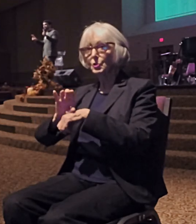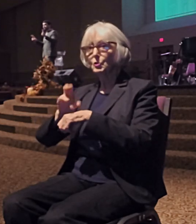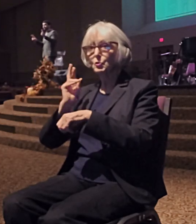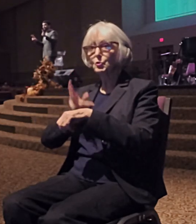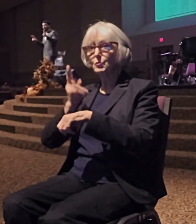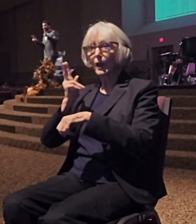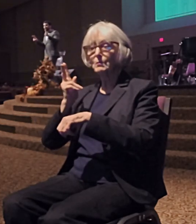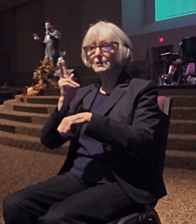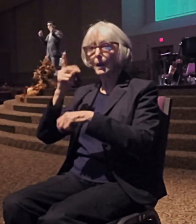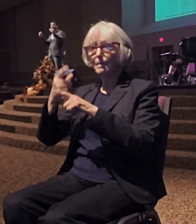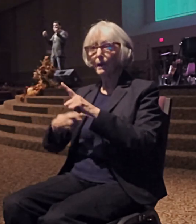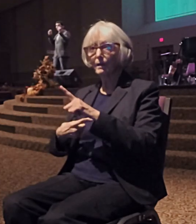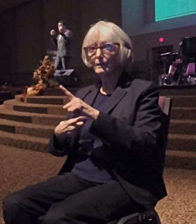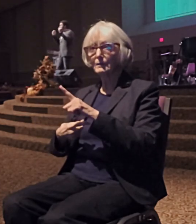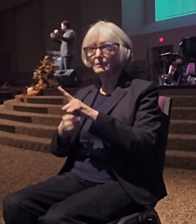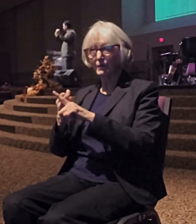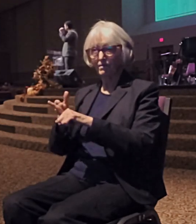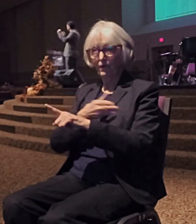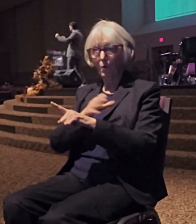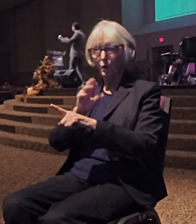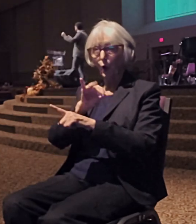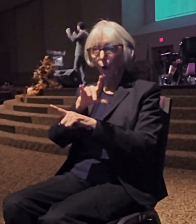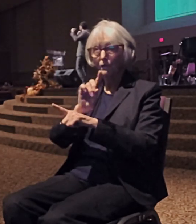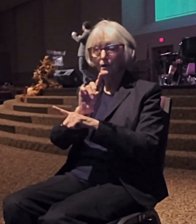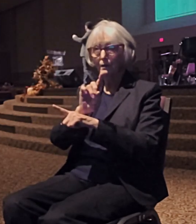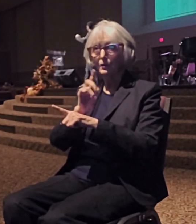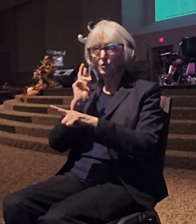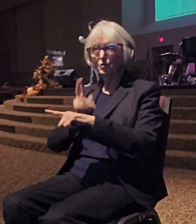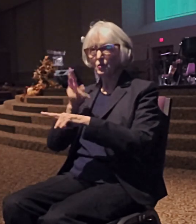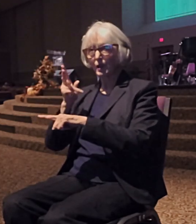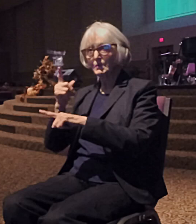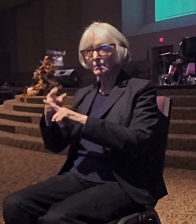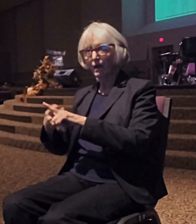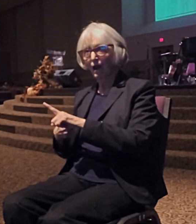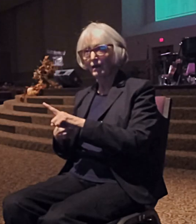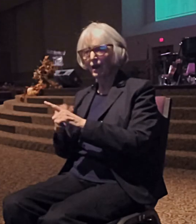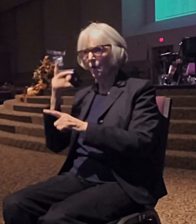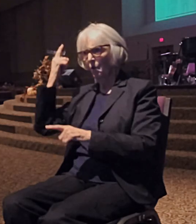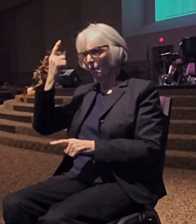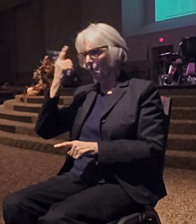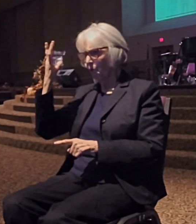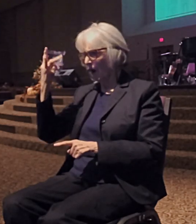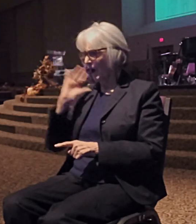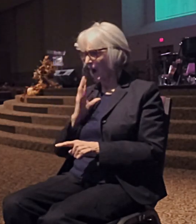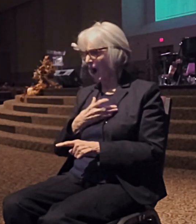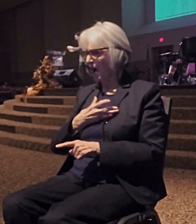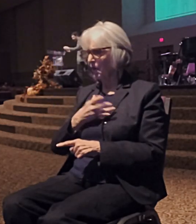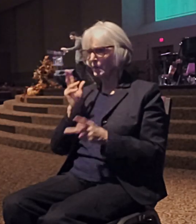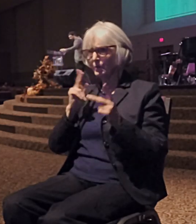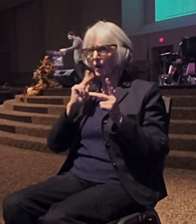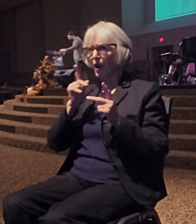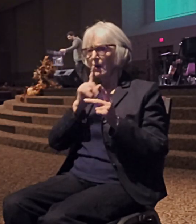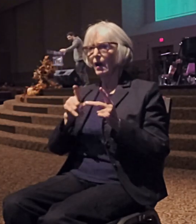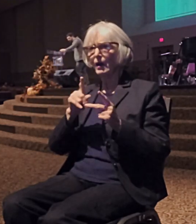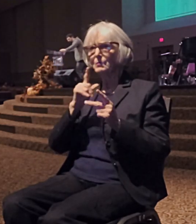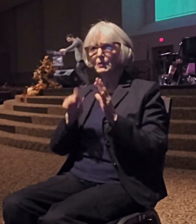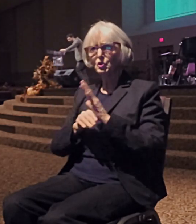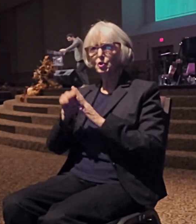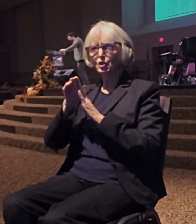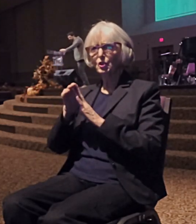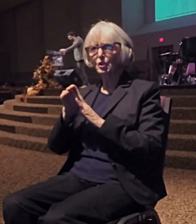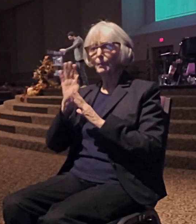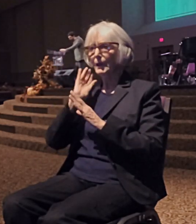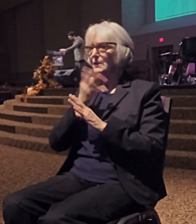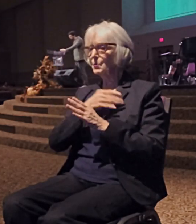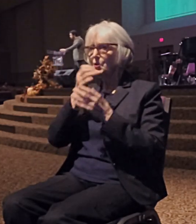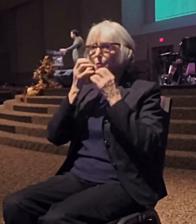month. We wonder why our churches are so immature. It's because we do not value being together. Maturity